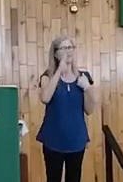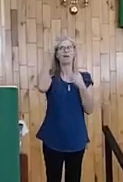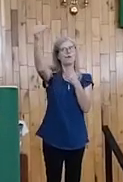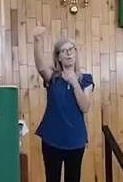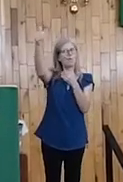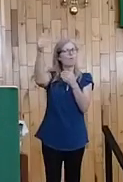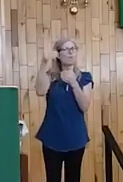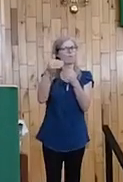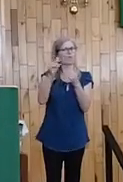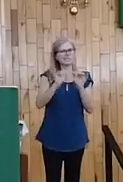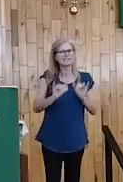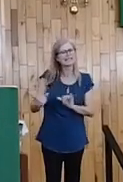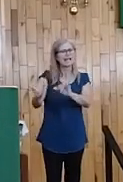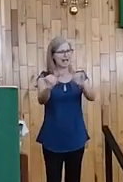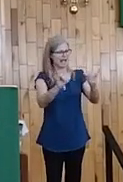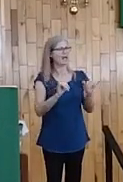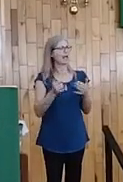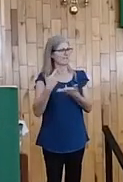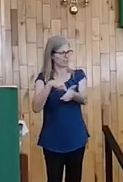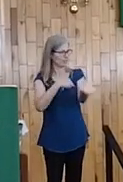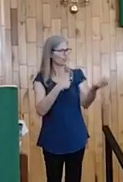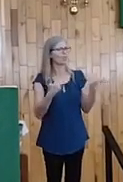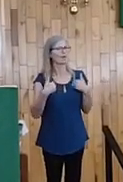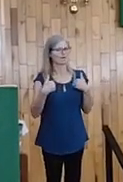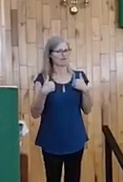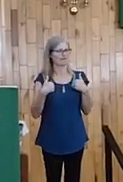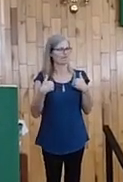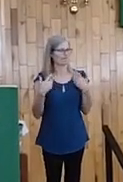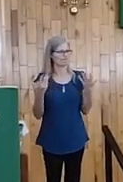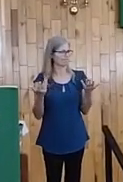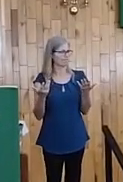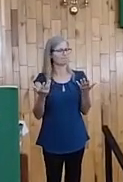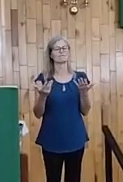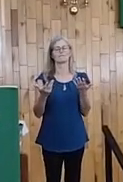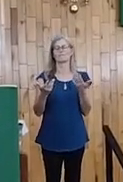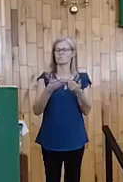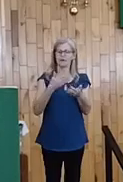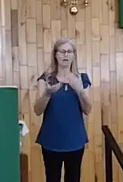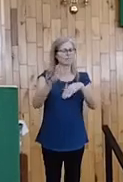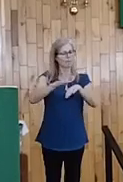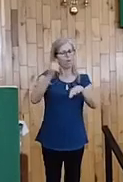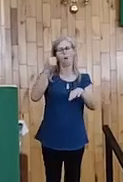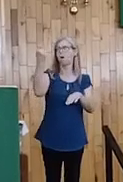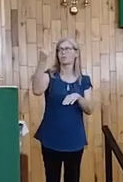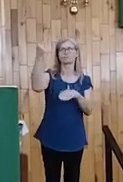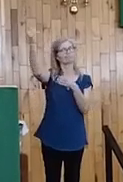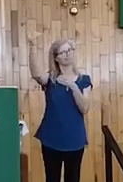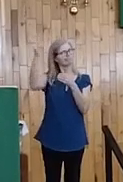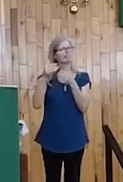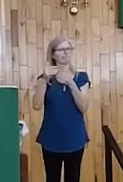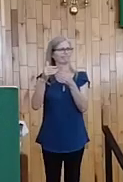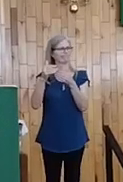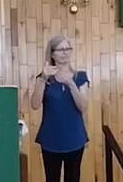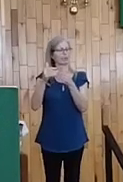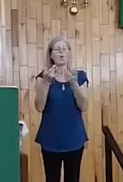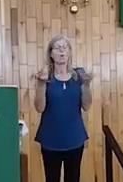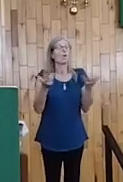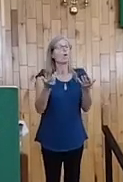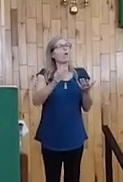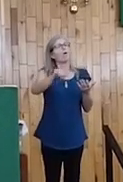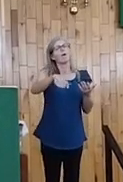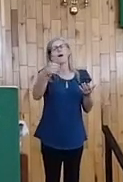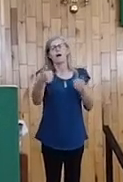to it as the Lord our God is to us whenever we call upon him? Or what